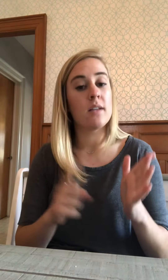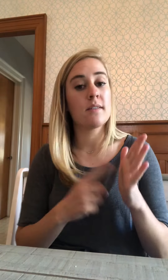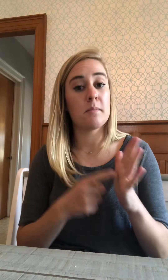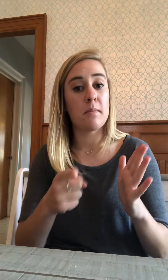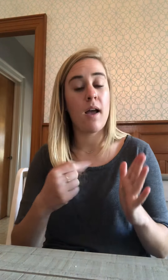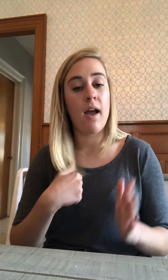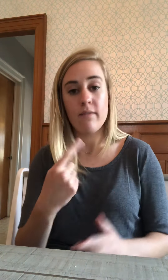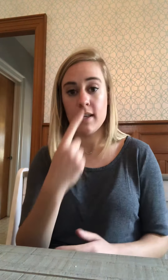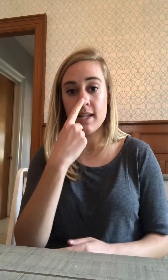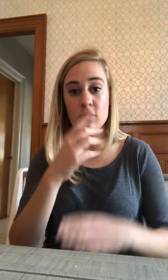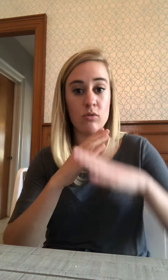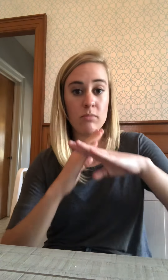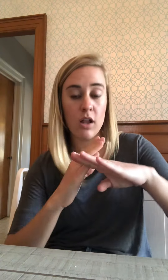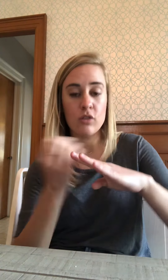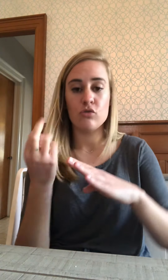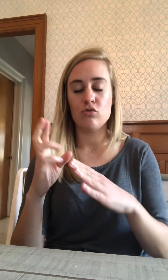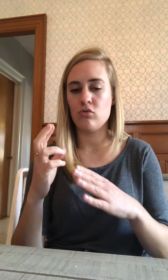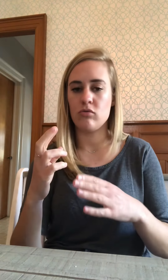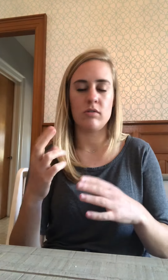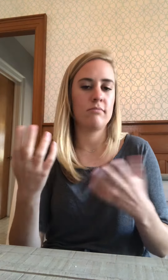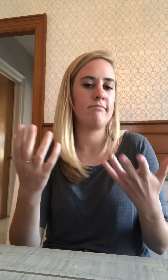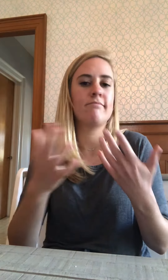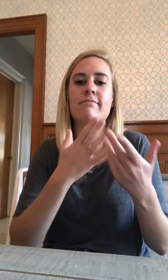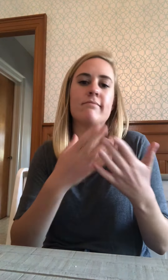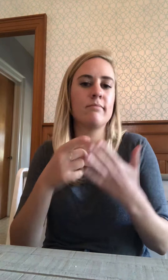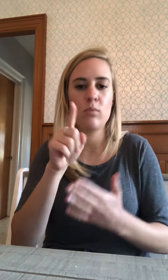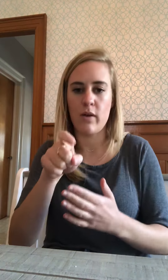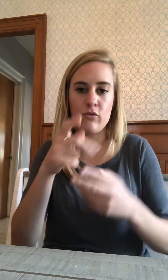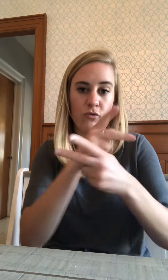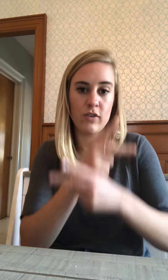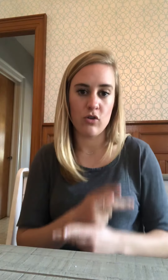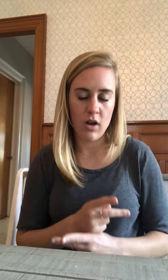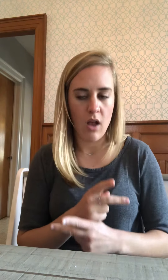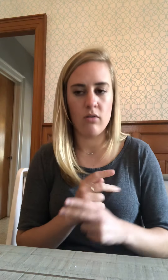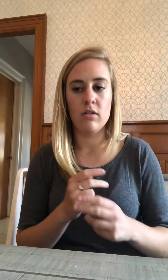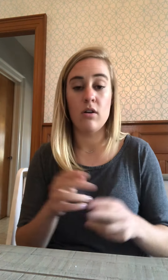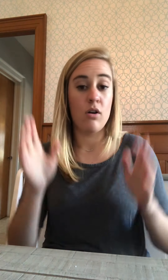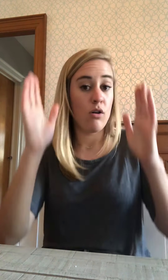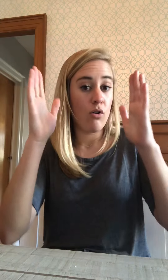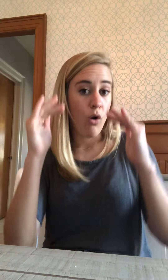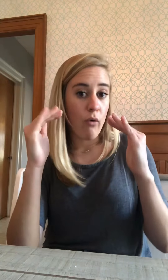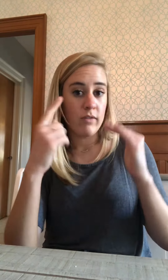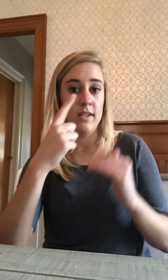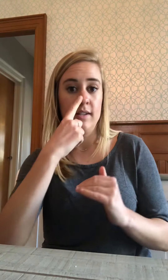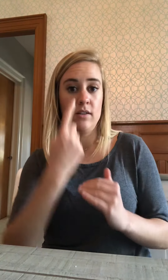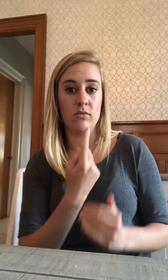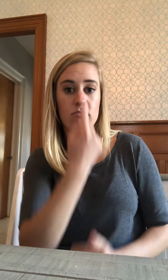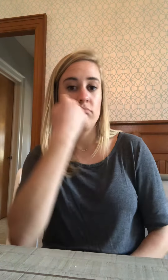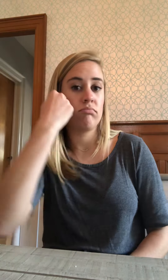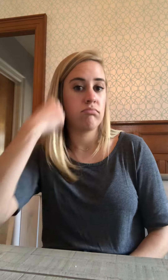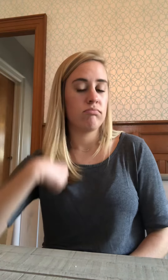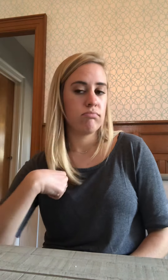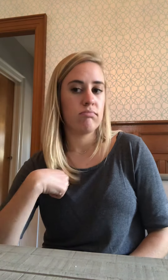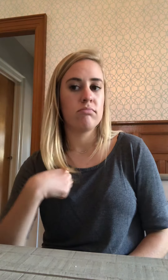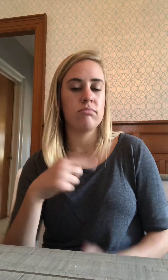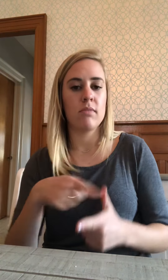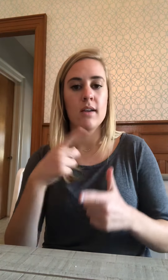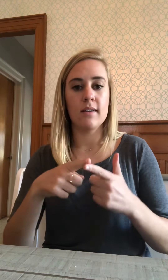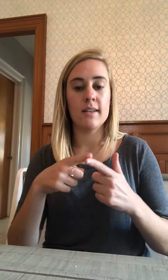difficult nasal intubation. You work around whatever you have to, but hopefully the patient is intubated nasally, and then x-rays are taken,